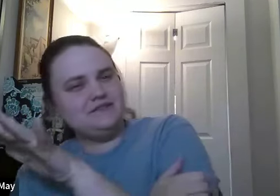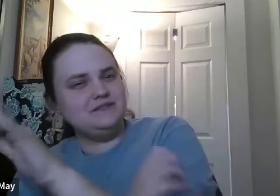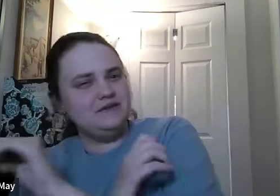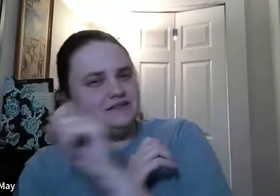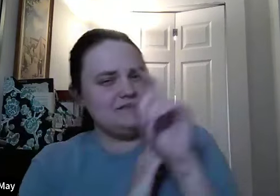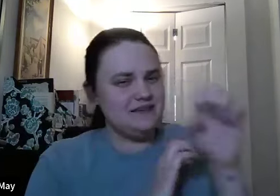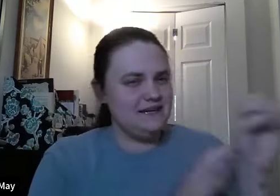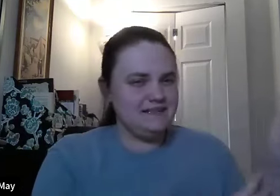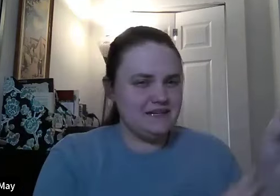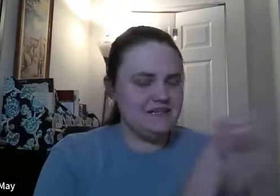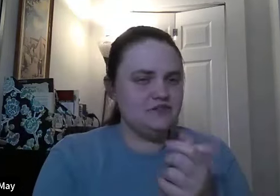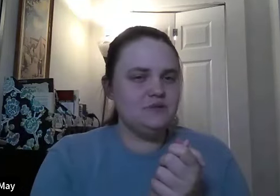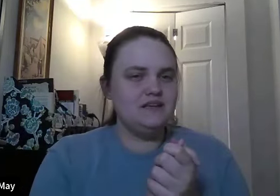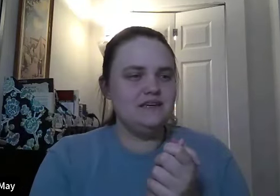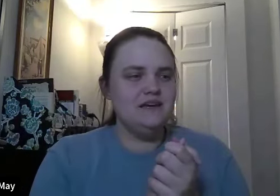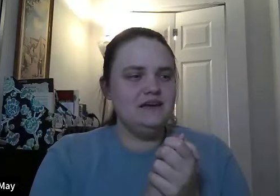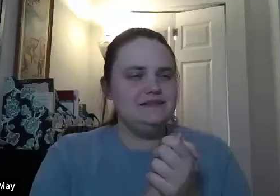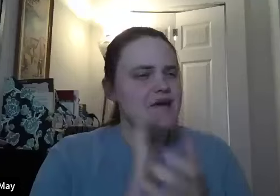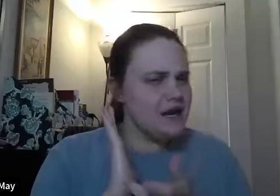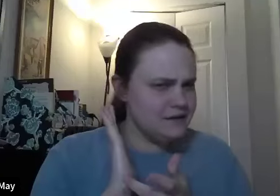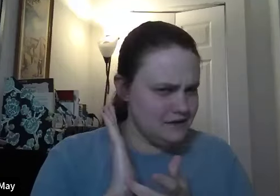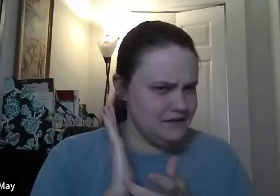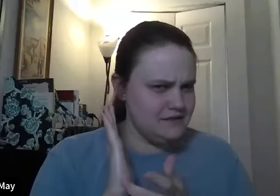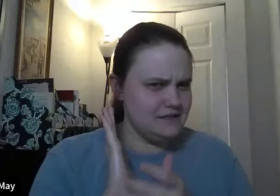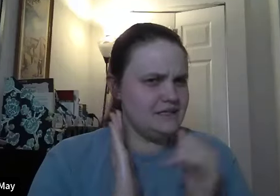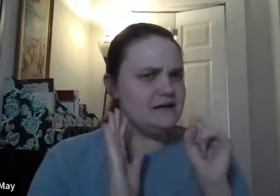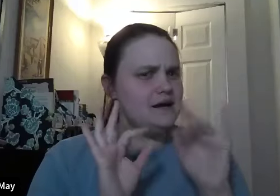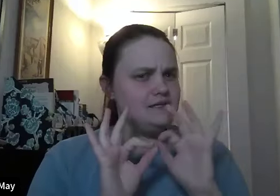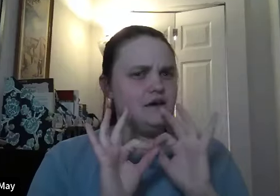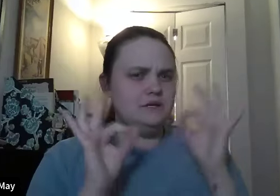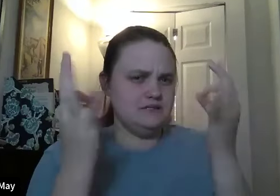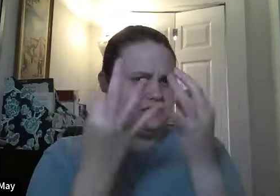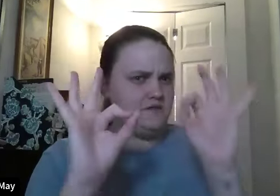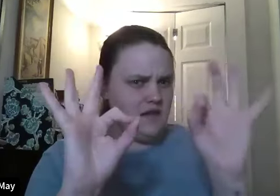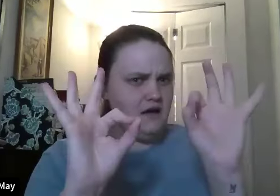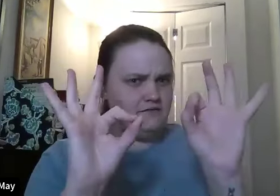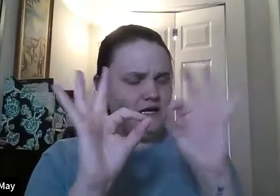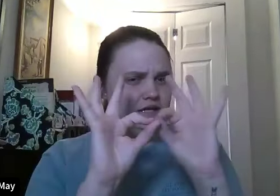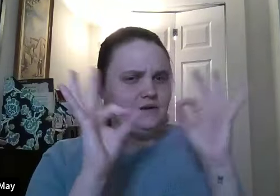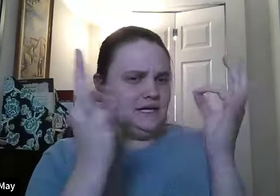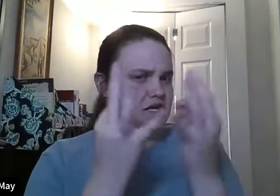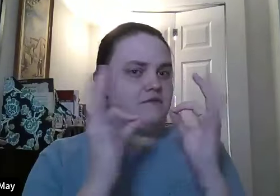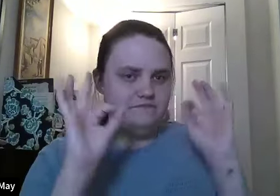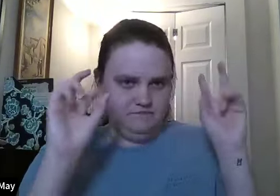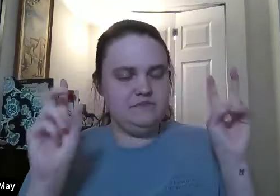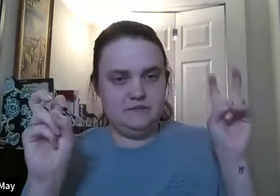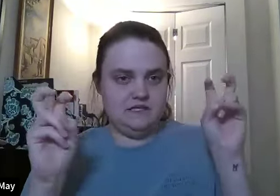differences of ASL and signing exact English, because technically in the sense that's not ASL because it's got the F in it. I mean, it's not